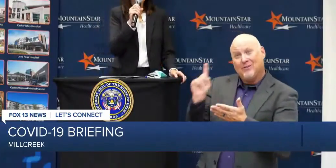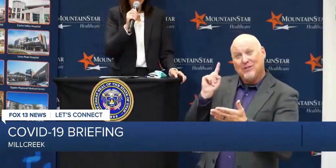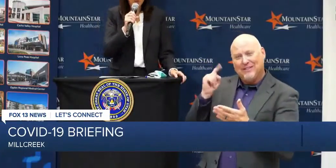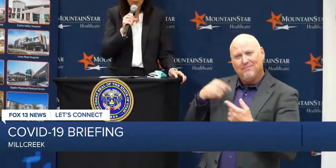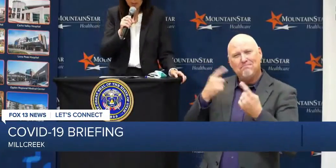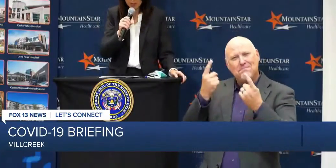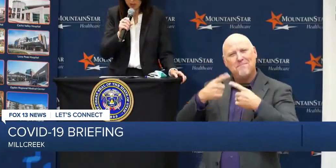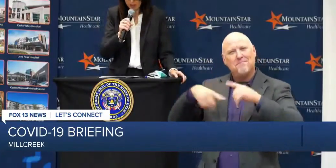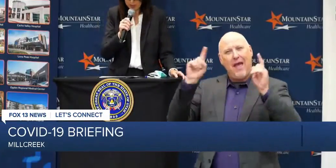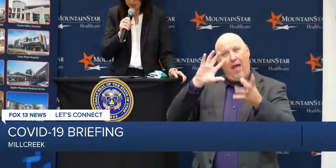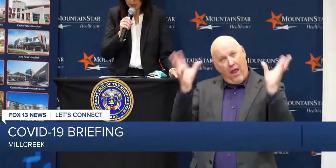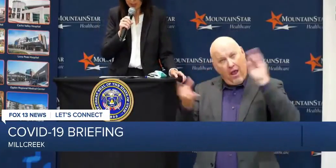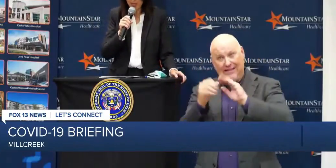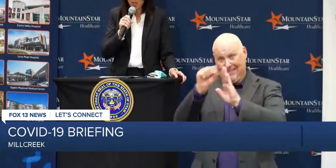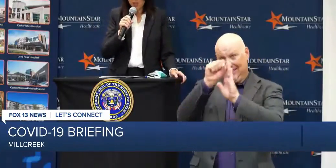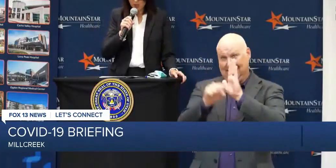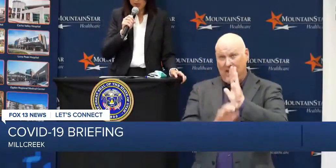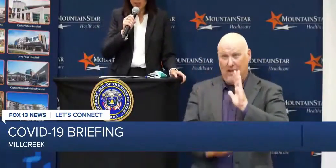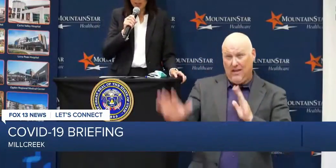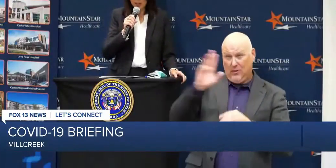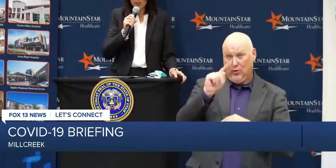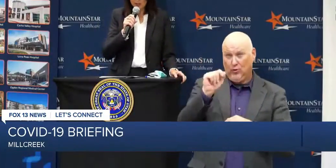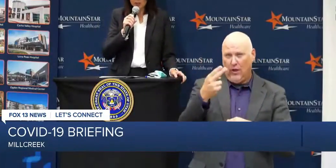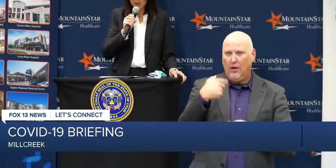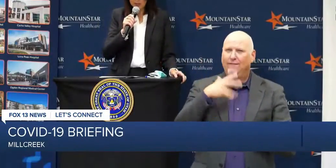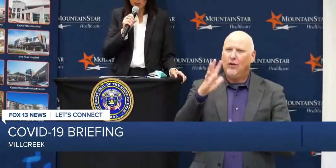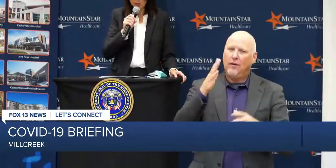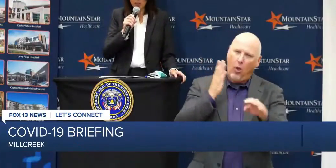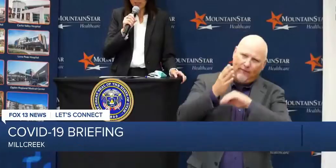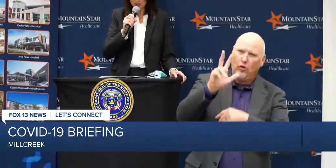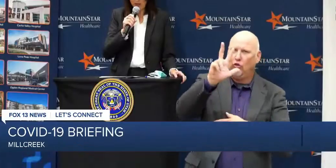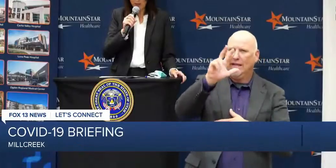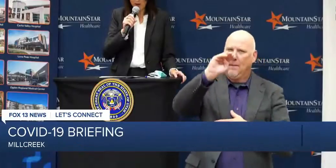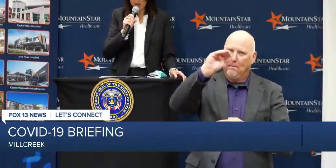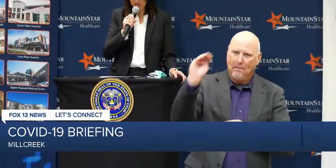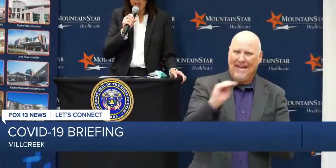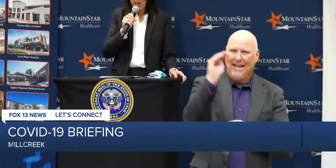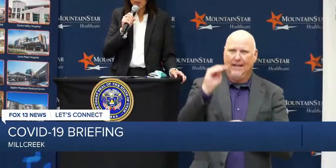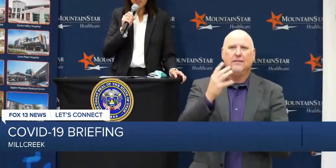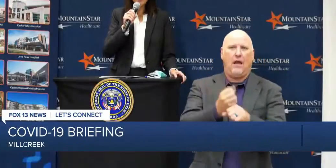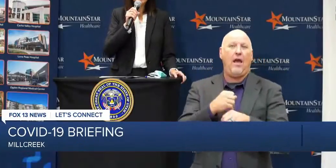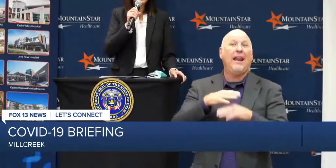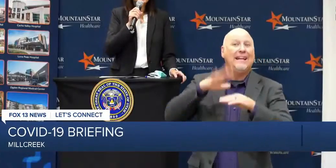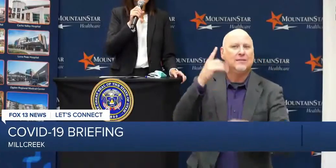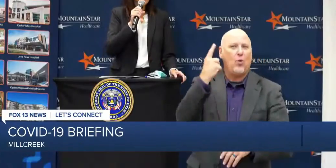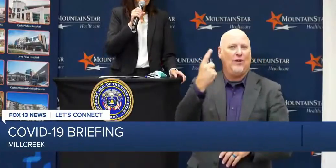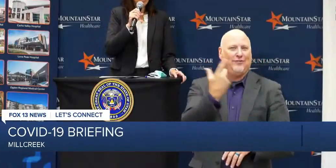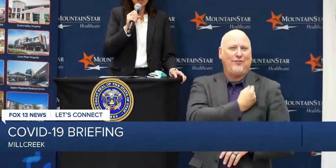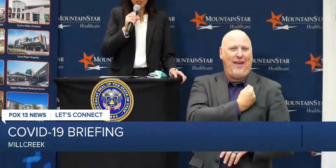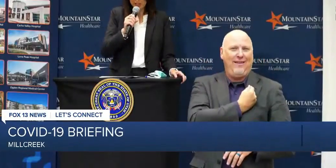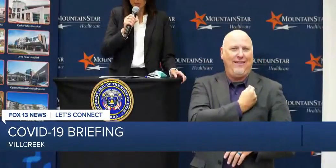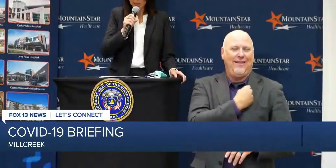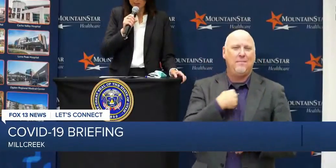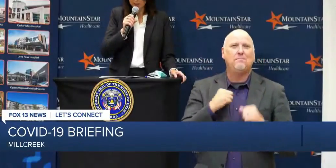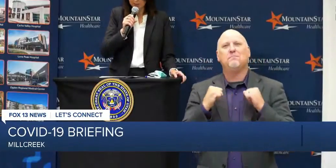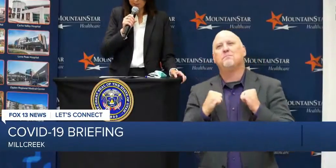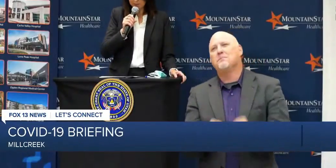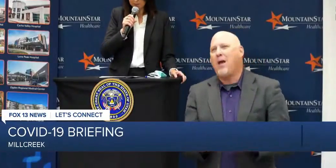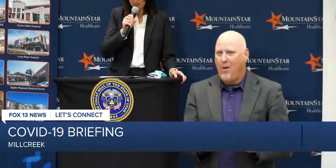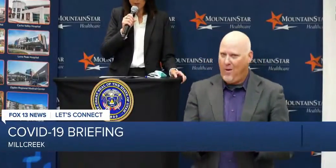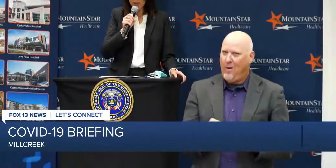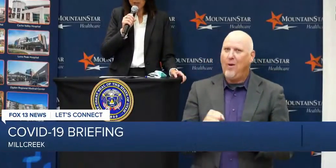1 million mark. We've reached the 3 million doses administered in Utah mark. This is really an incredible